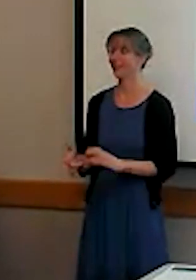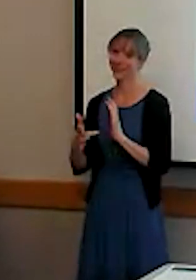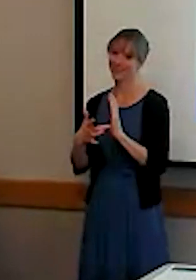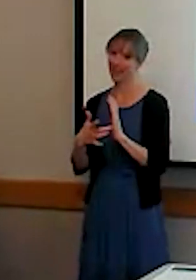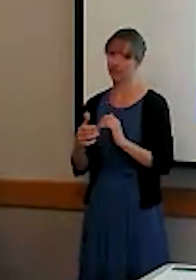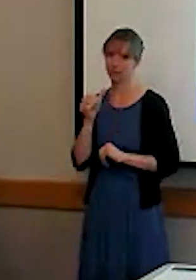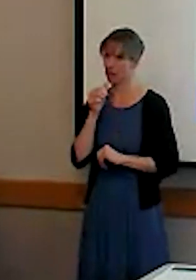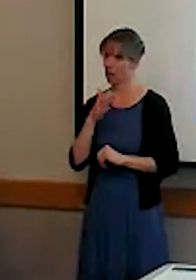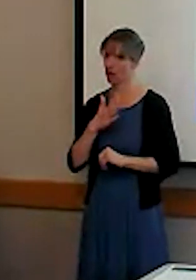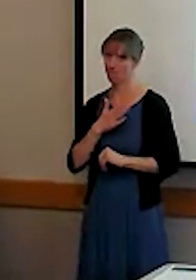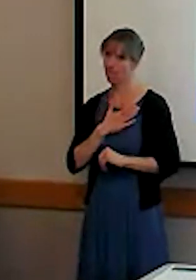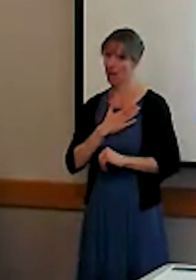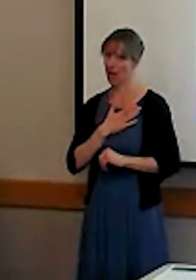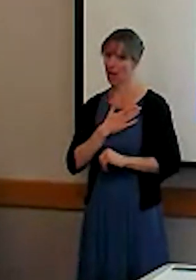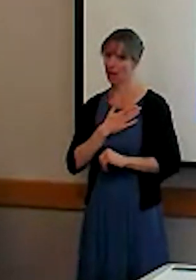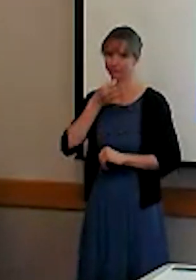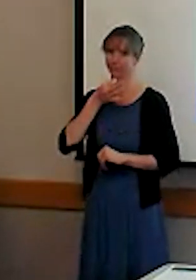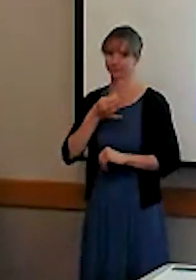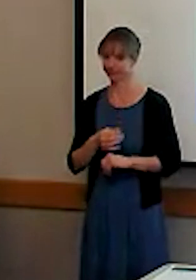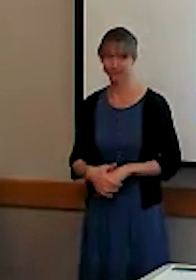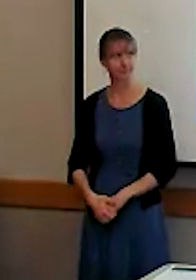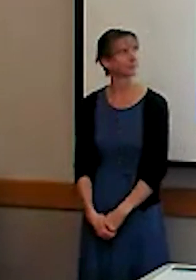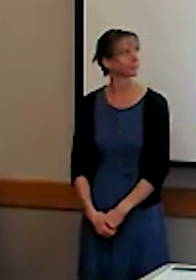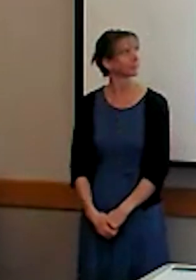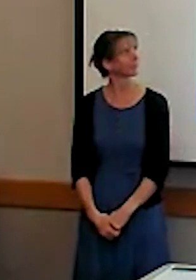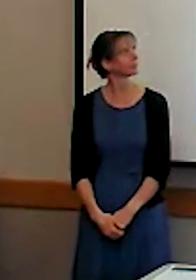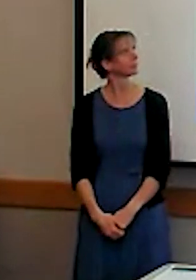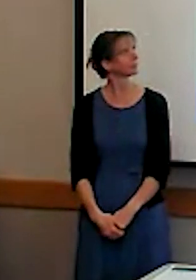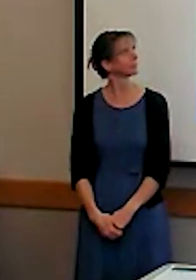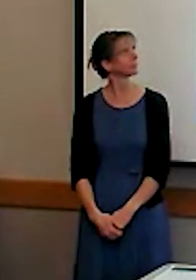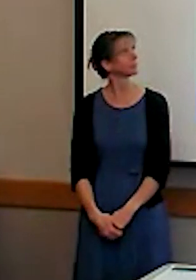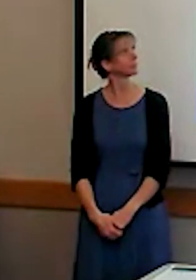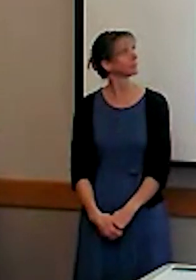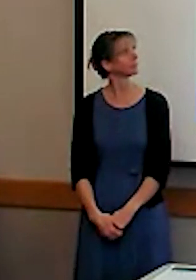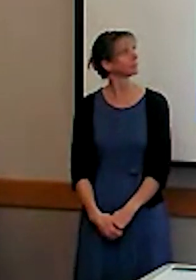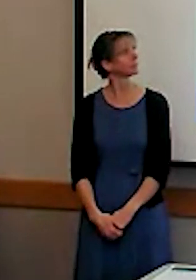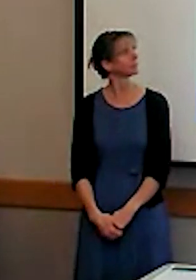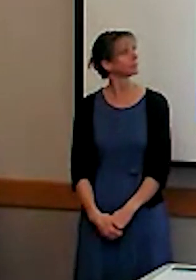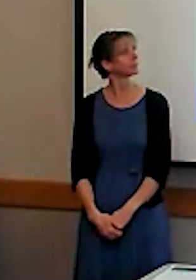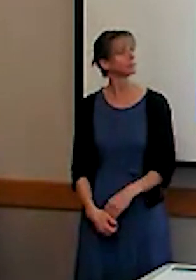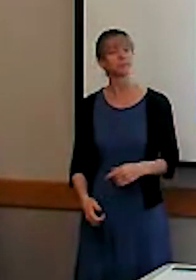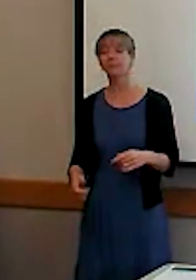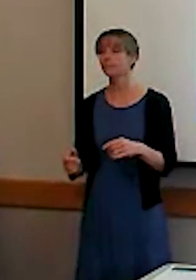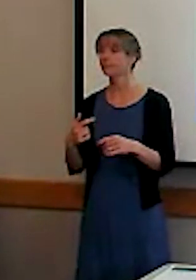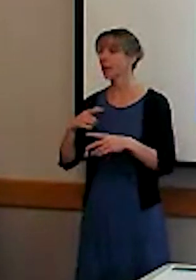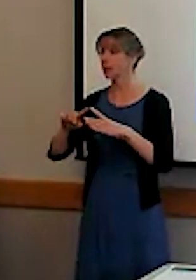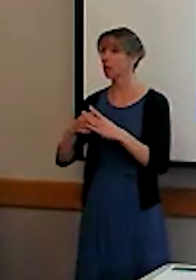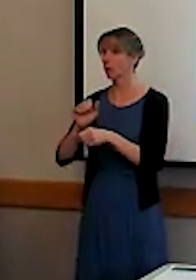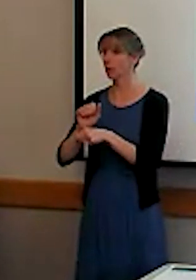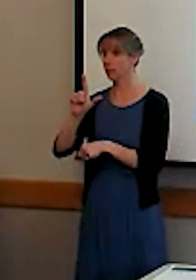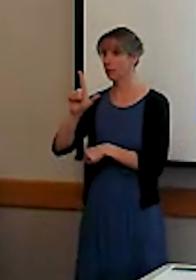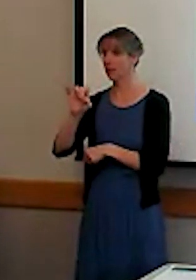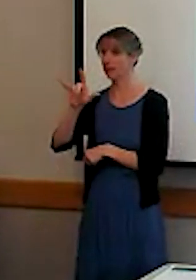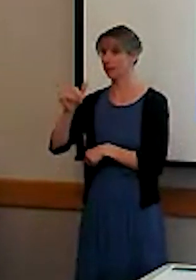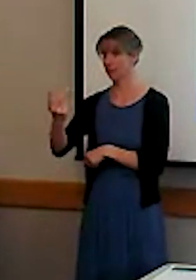Technology is not one of my strengths. Okay, so I began working with